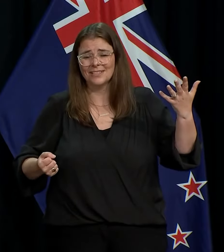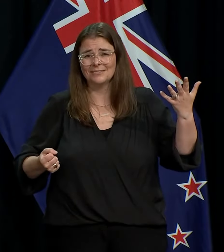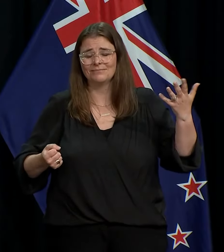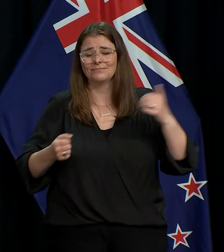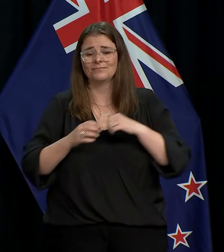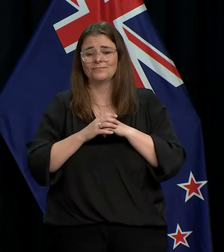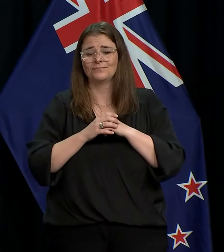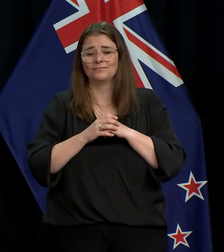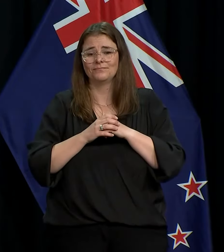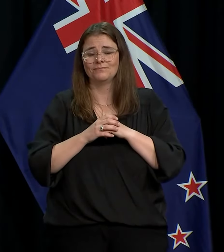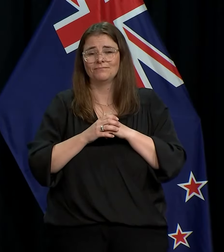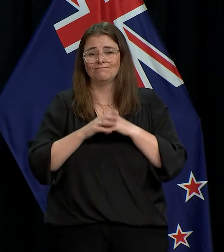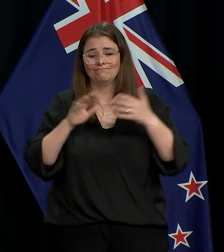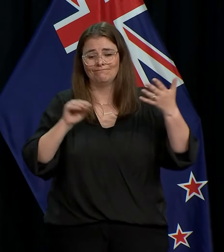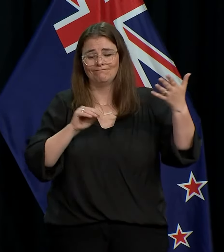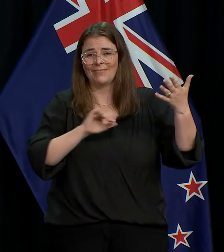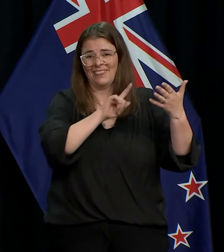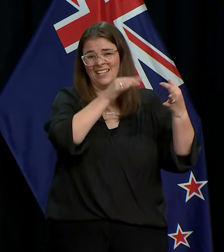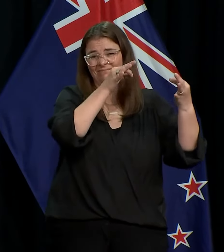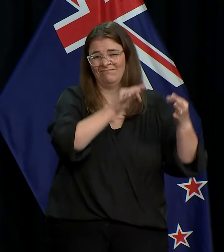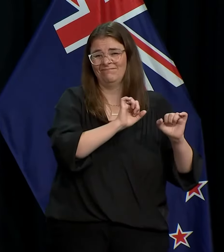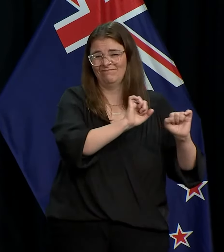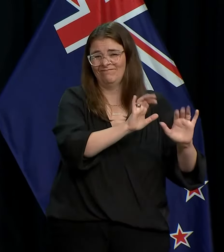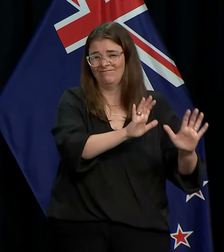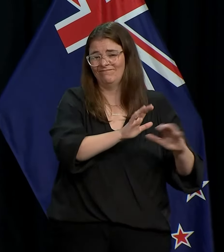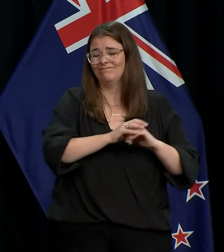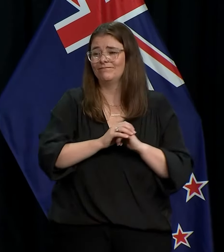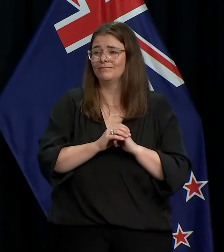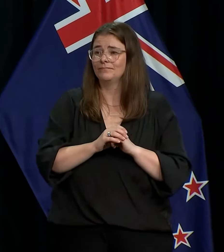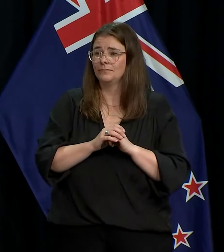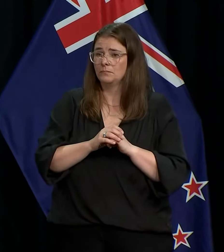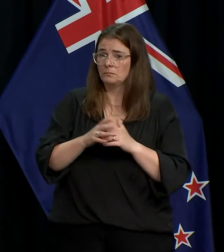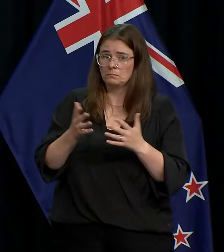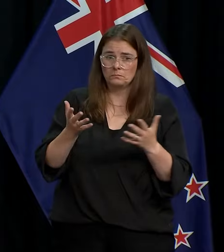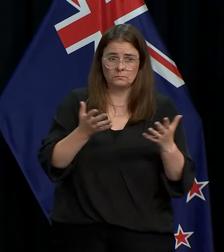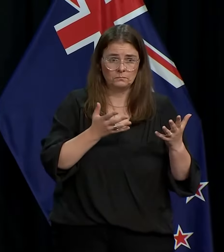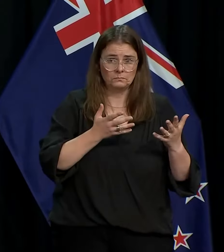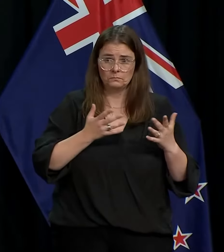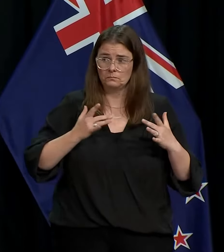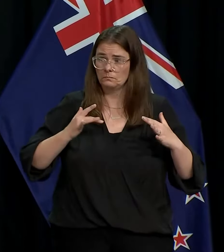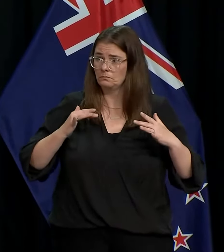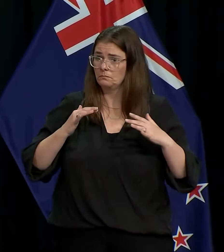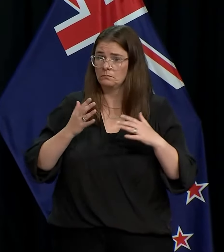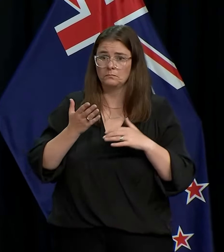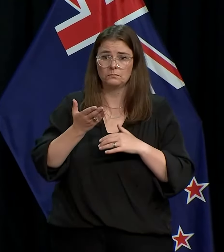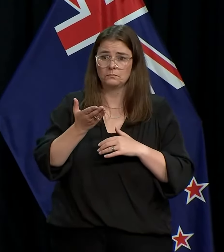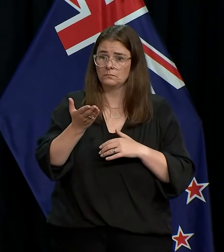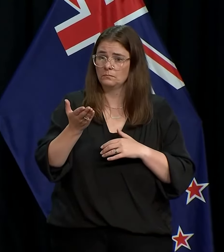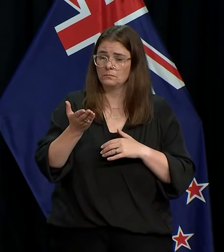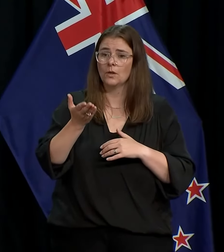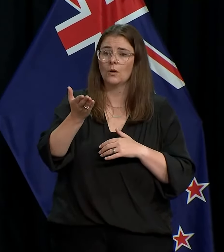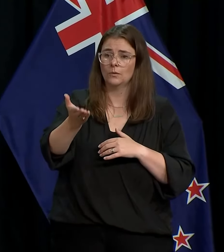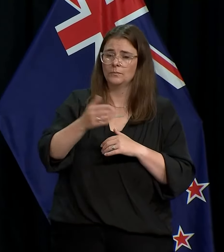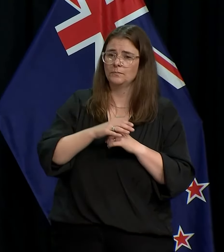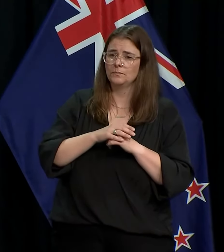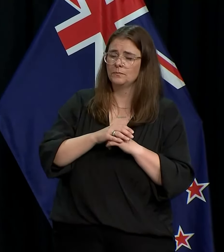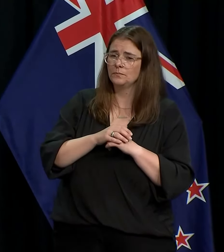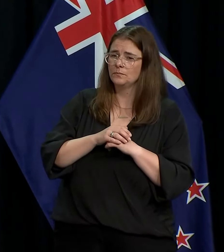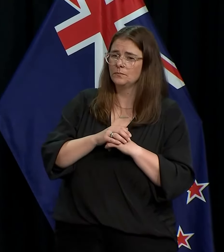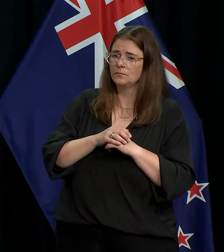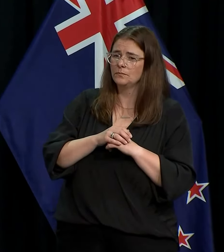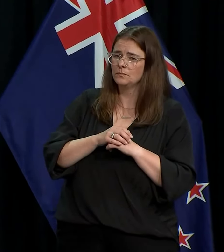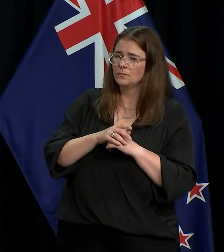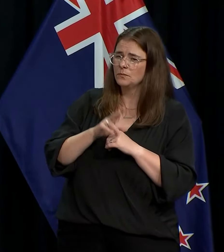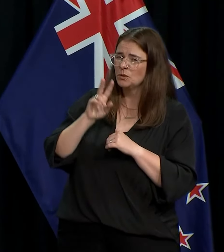any such list by Pharmac. Okay, anything else? All right, looks like we can all finish.